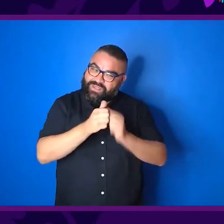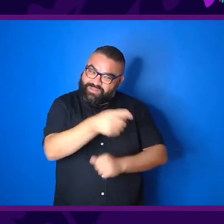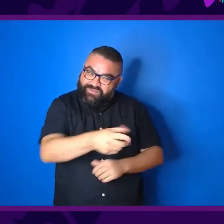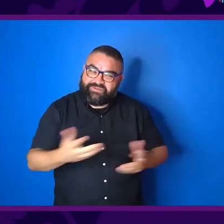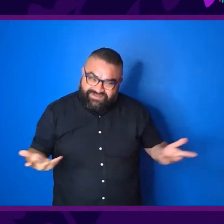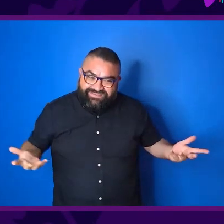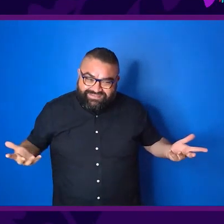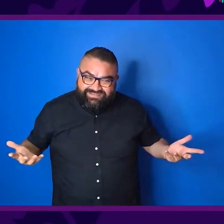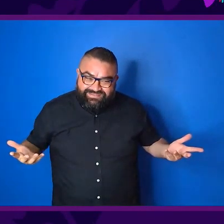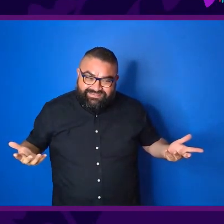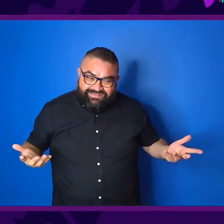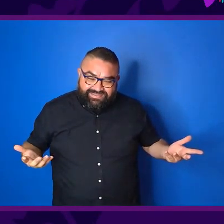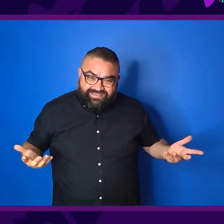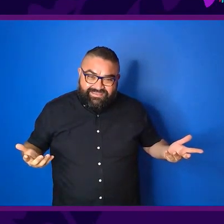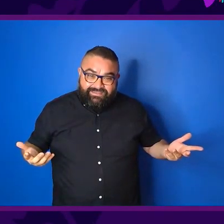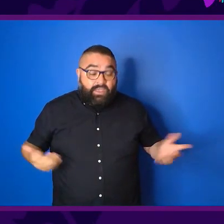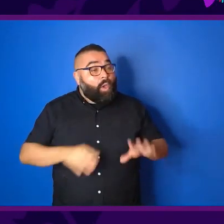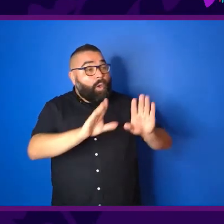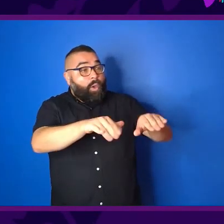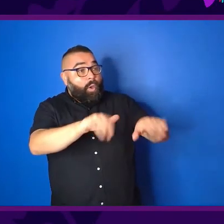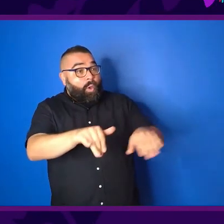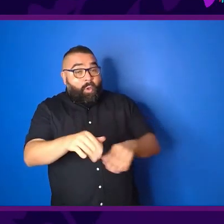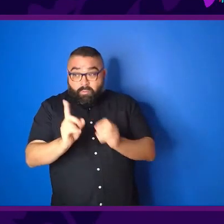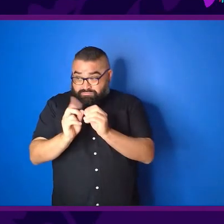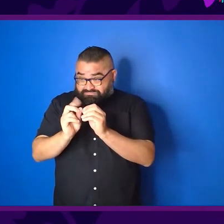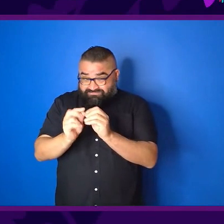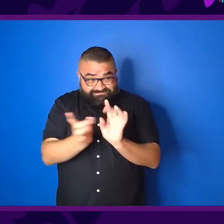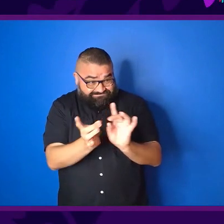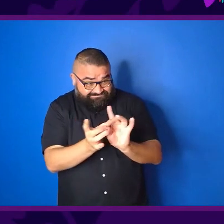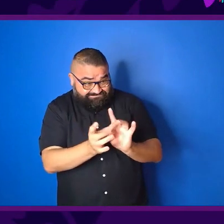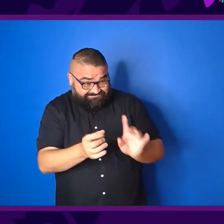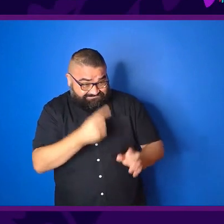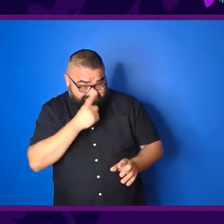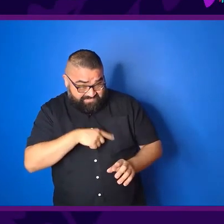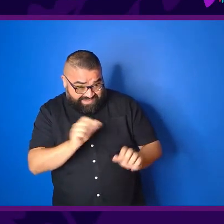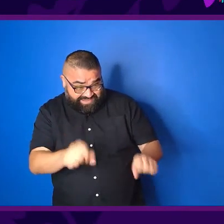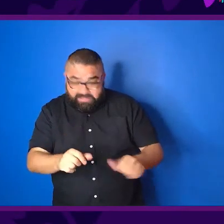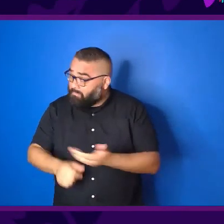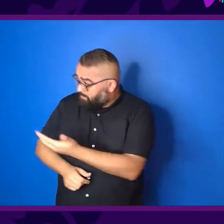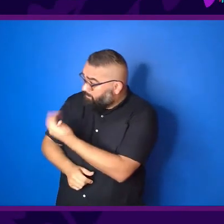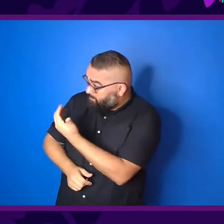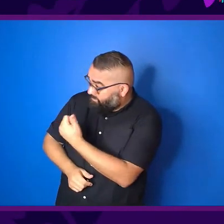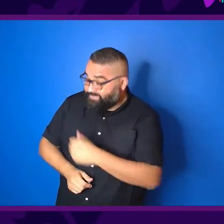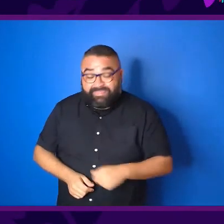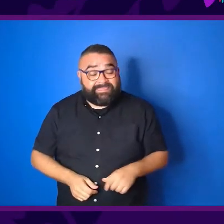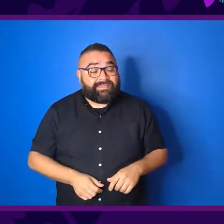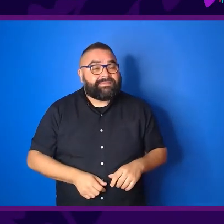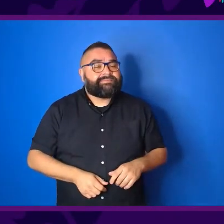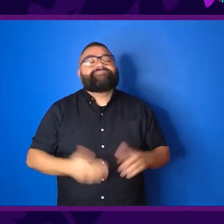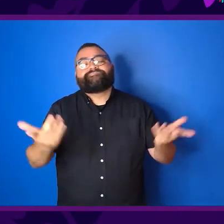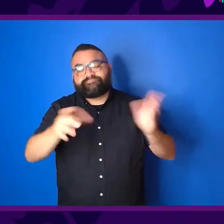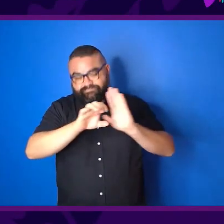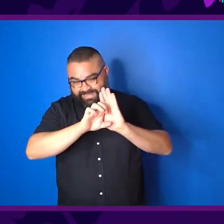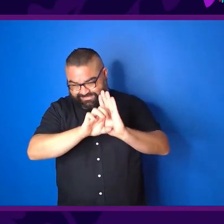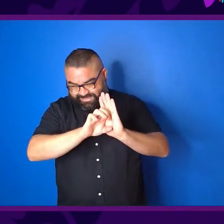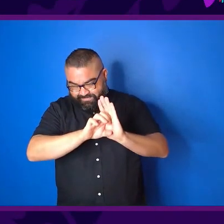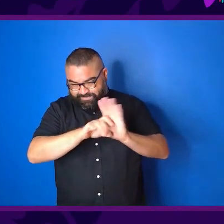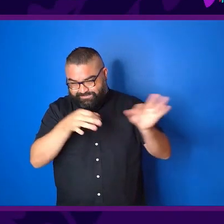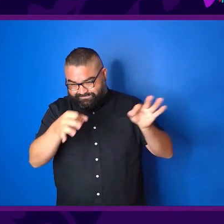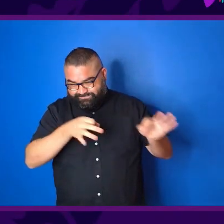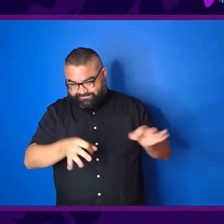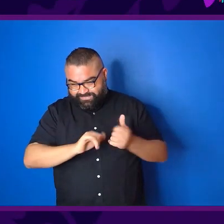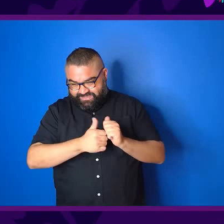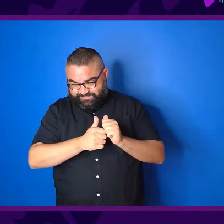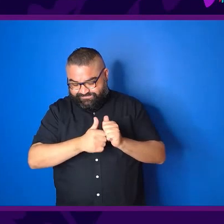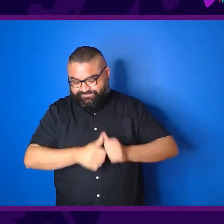one other thing, Dolores? Sure. An example of this is about a